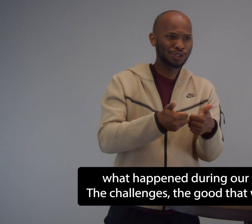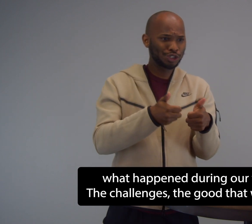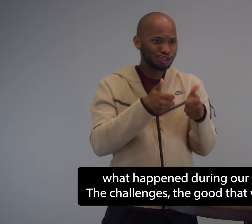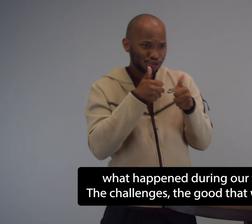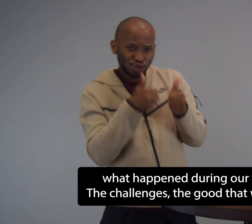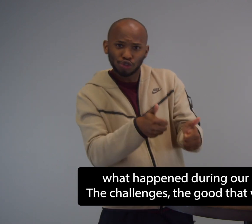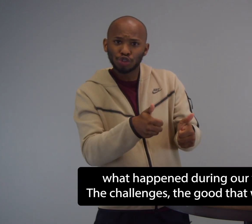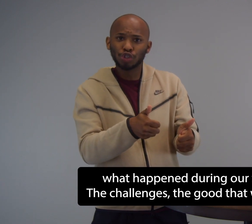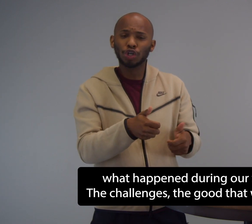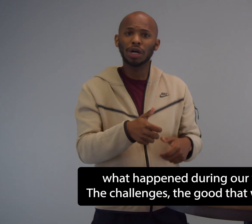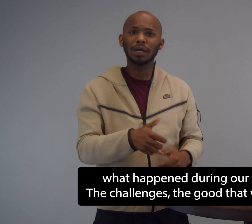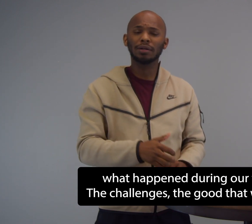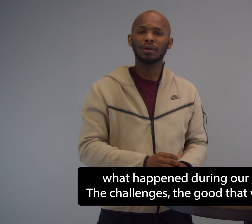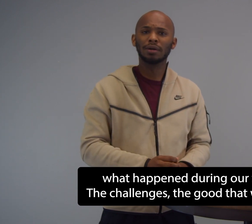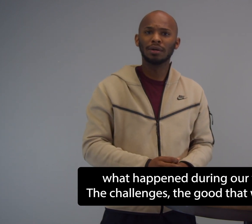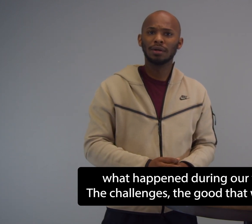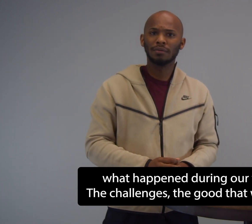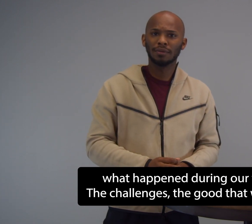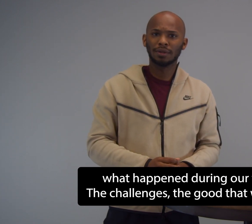the good that we face.